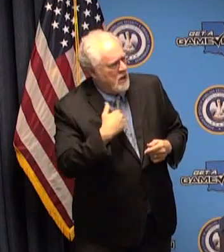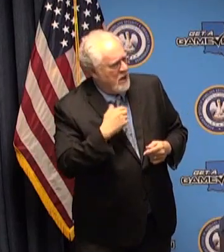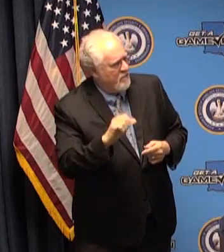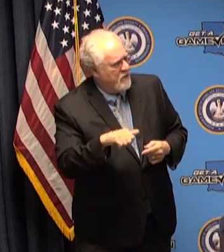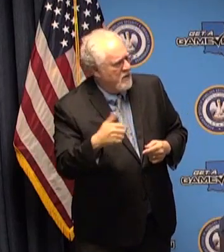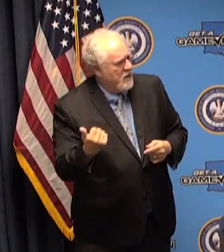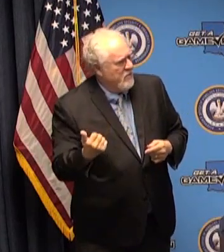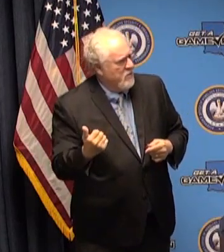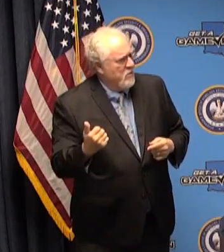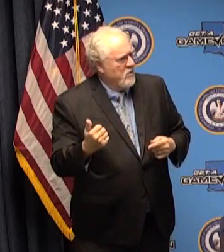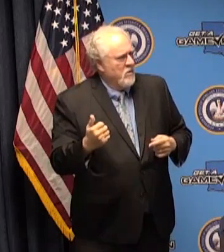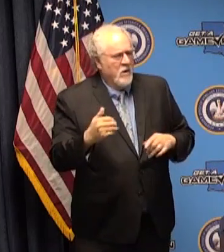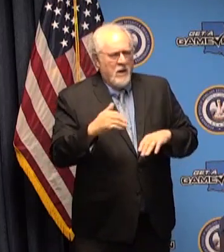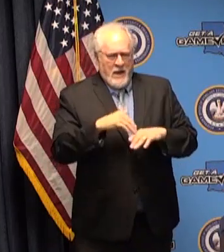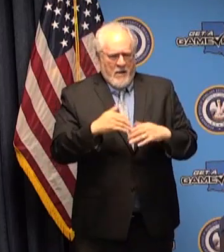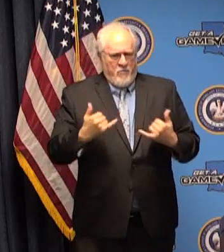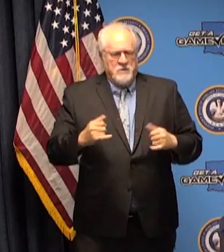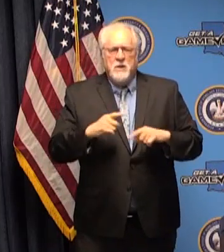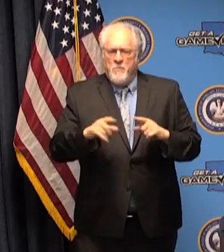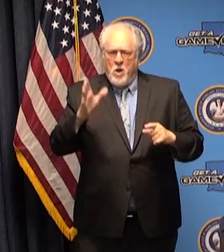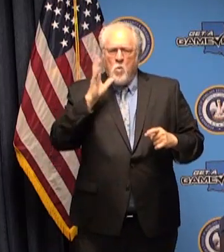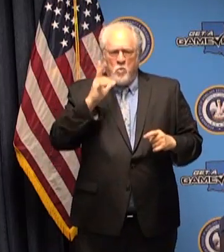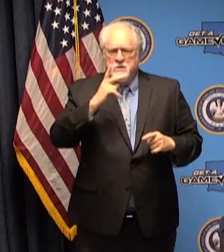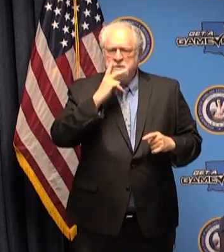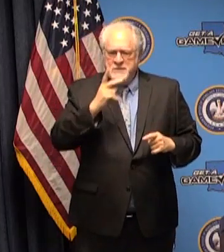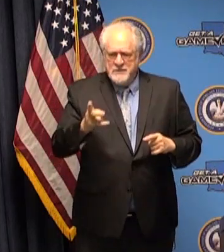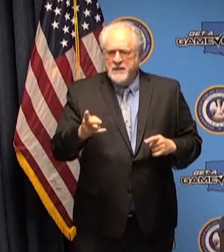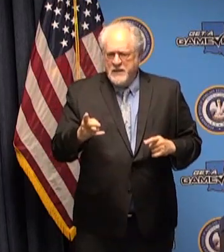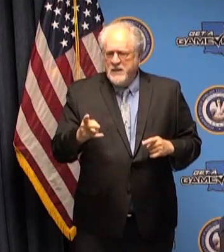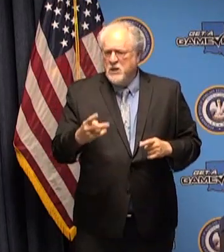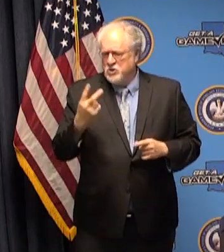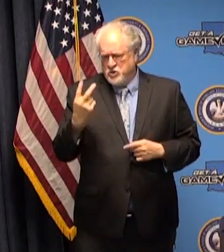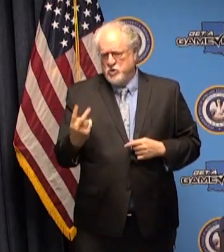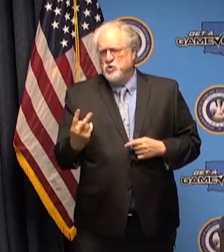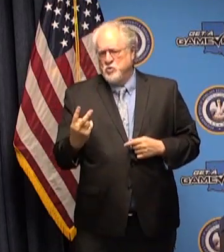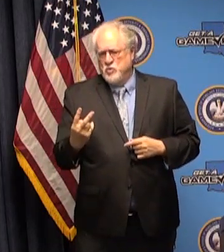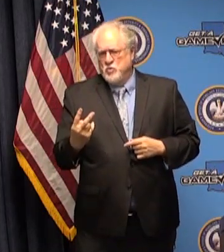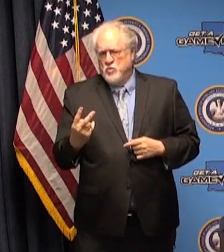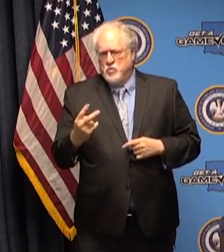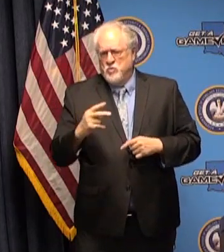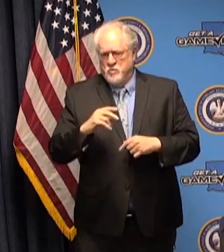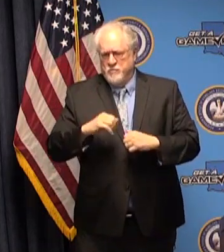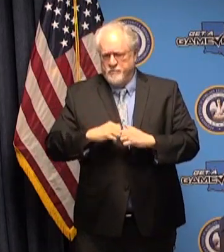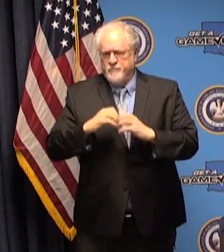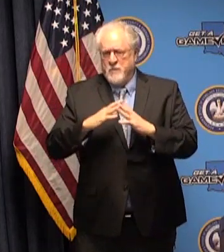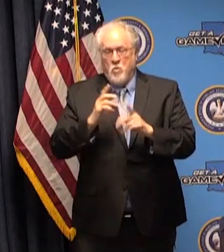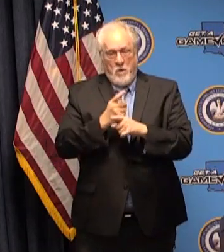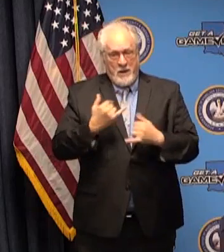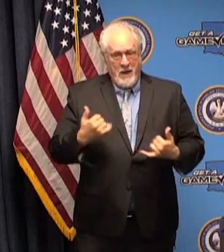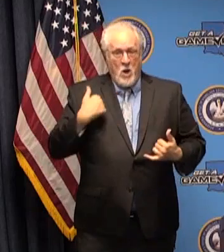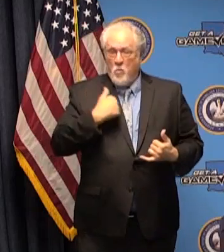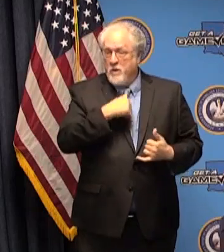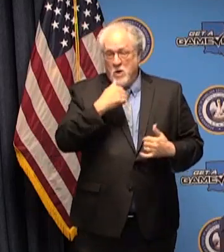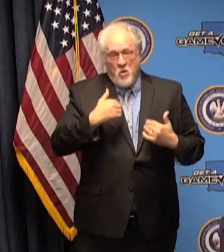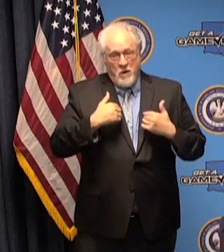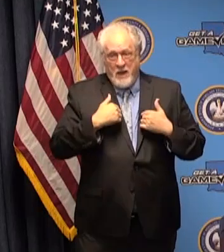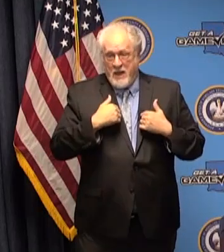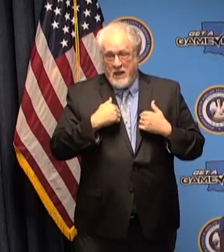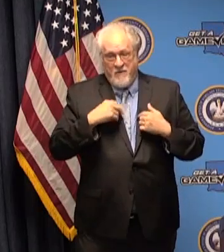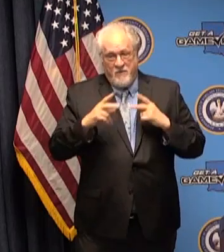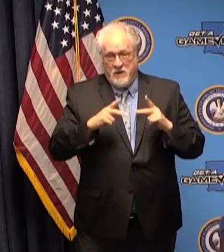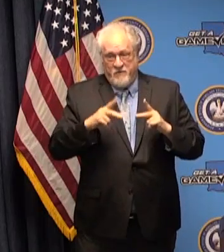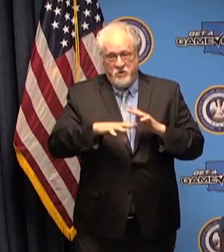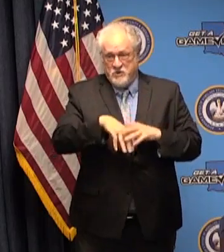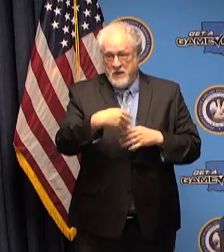have another one identified at the present, but you're going to see at least 2 of these come online. And by the way, right now, we don't have